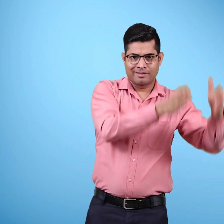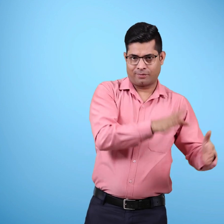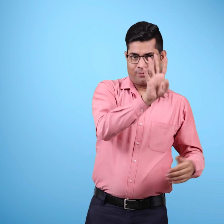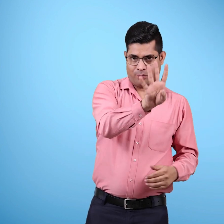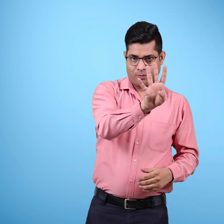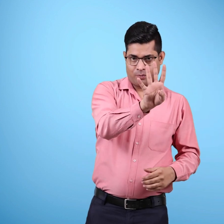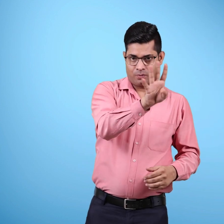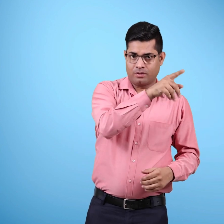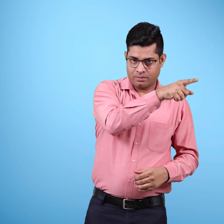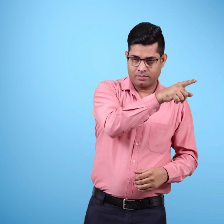column 4.